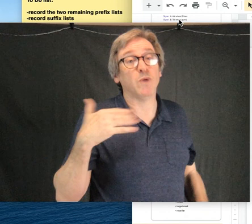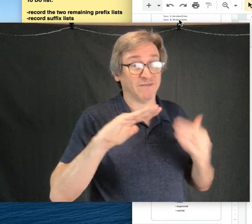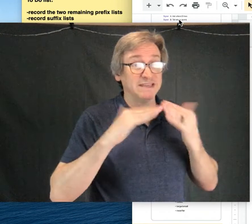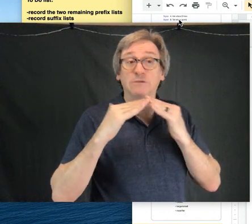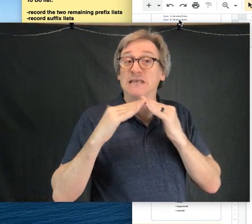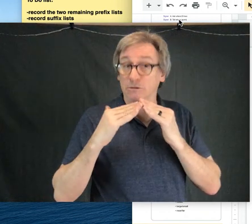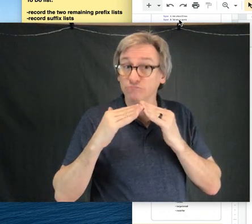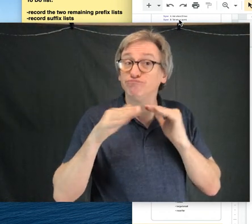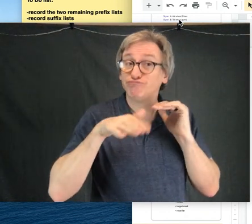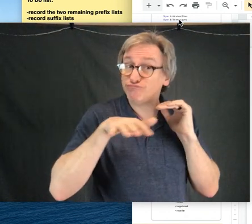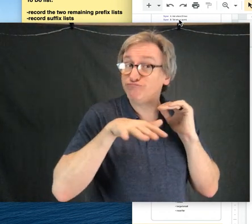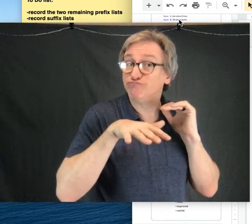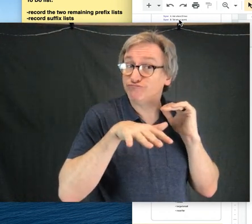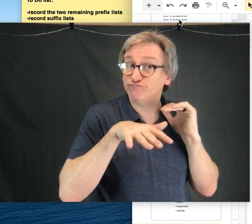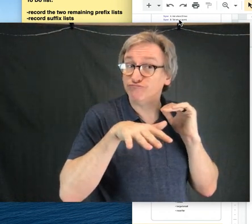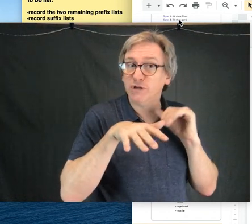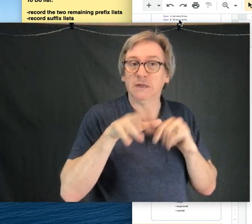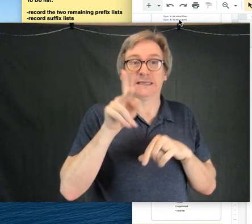We have the downtown.